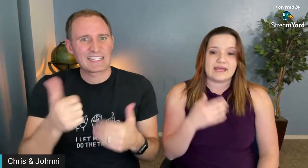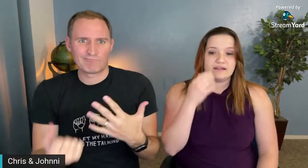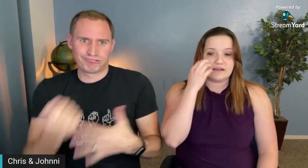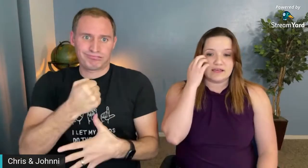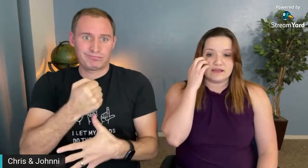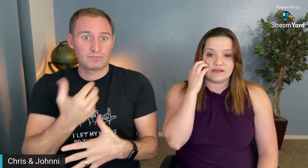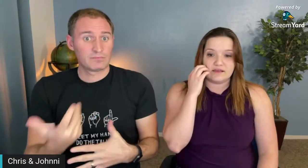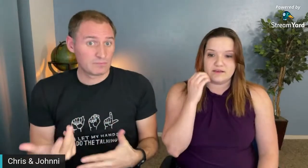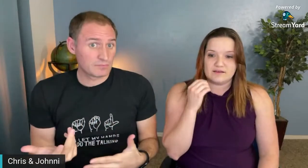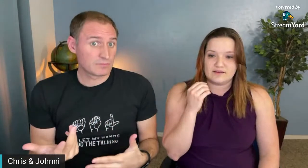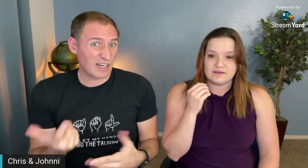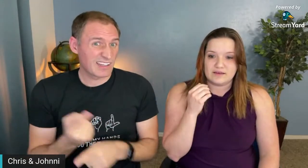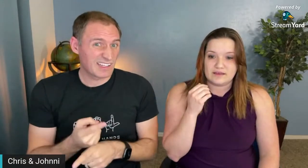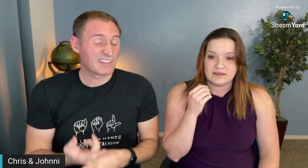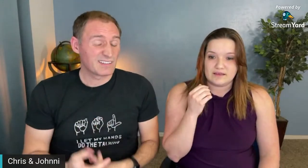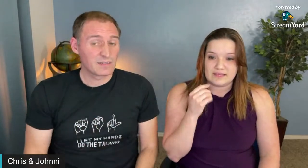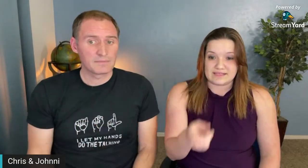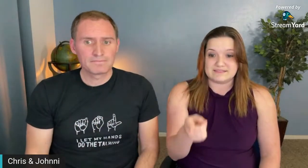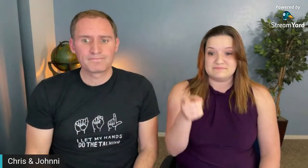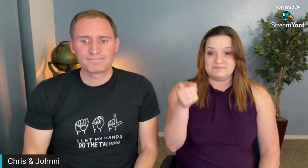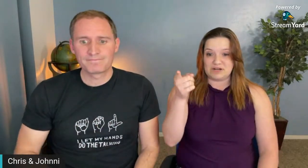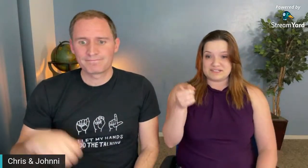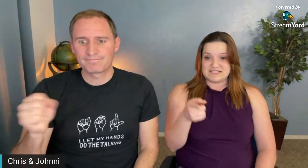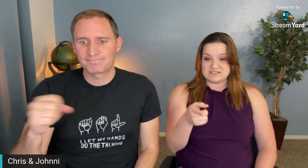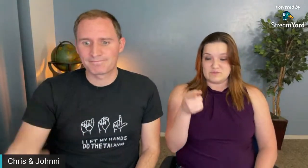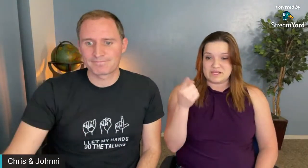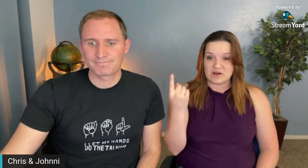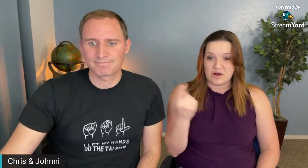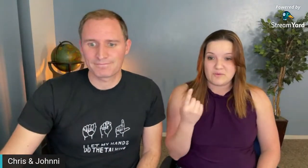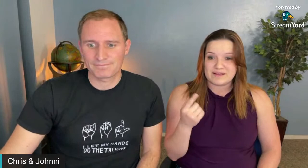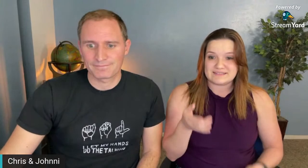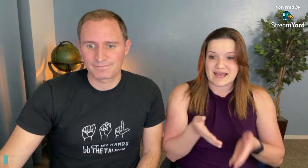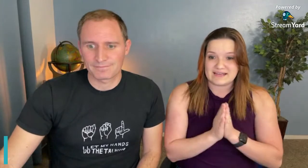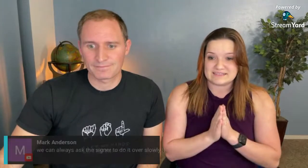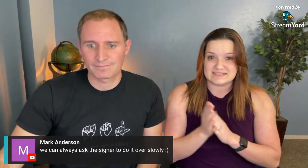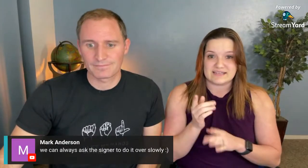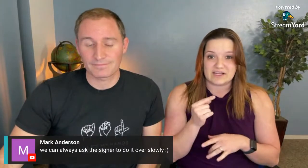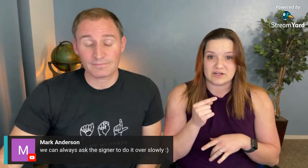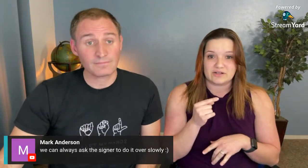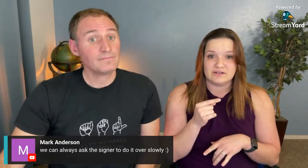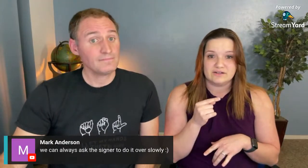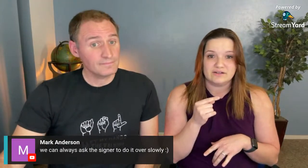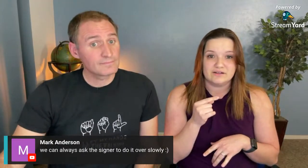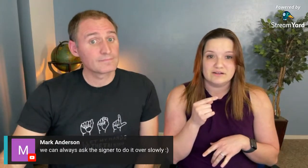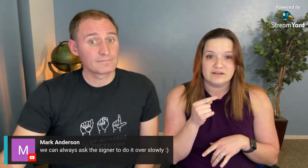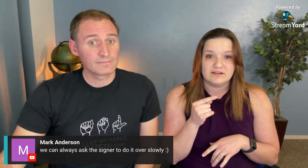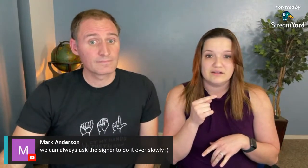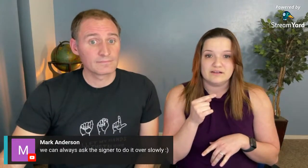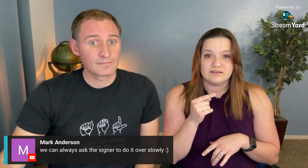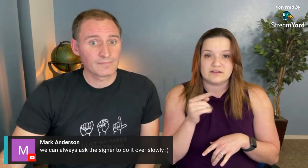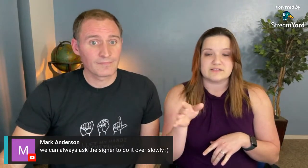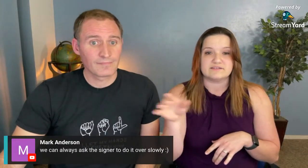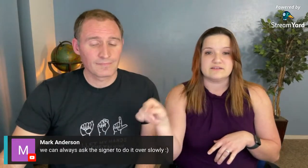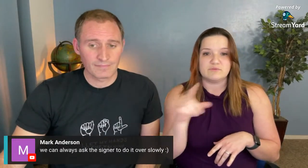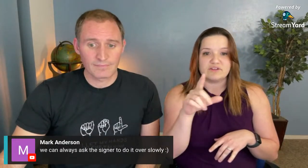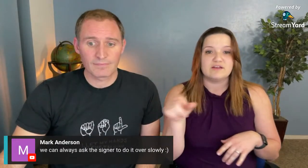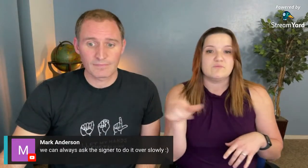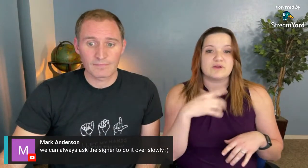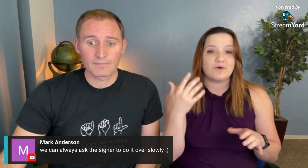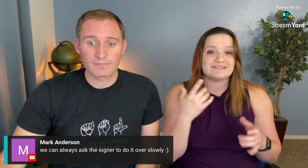And yes, Mark says we can always ask the signer. There it is. He moved it. We can always